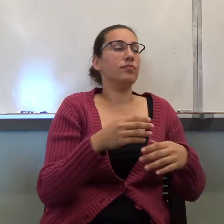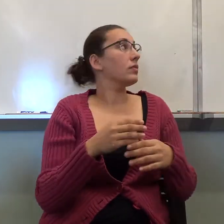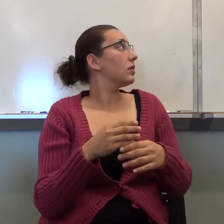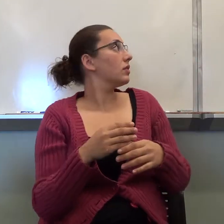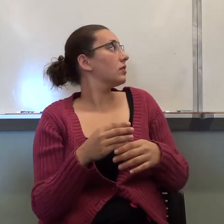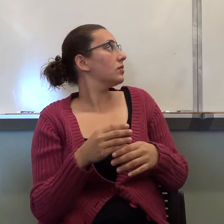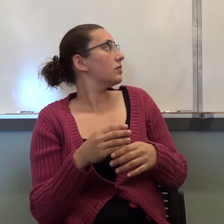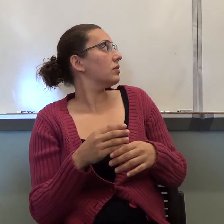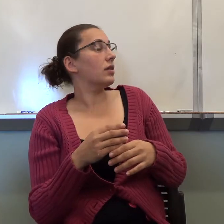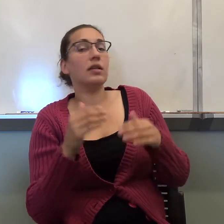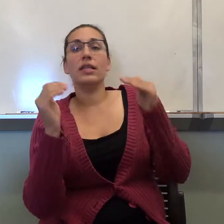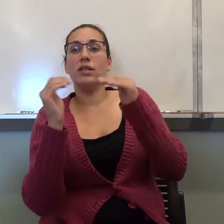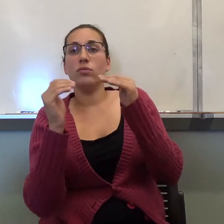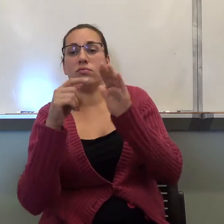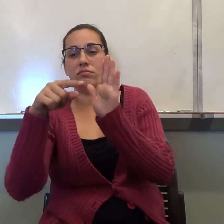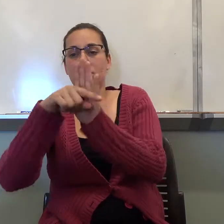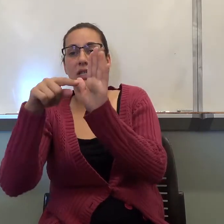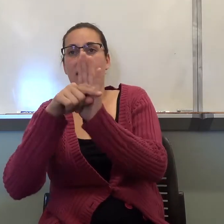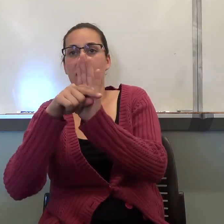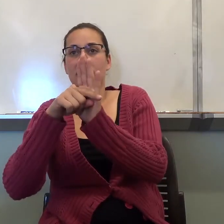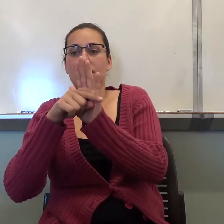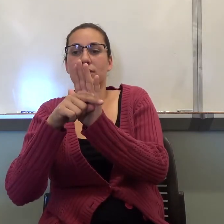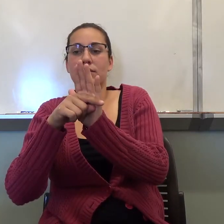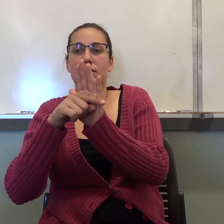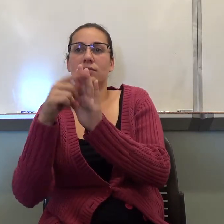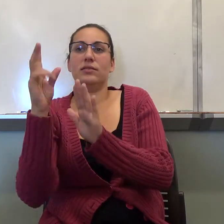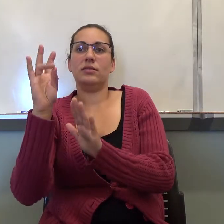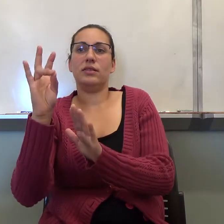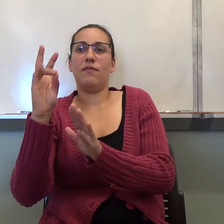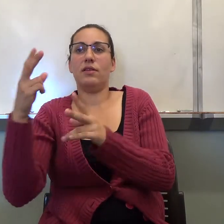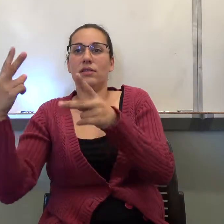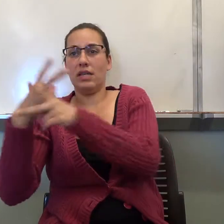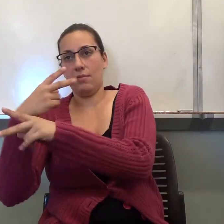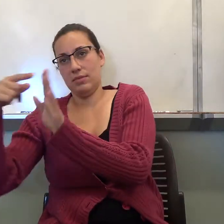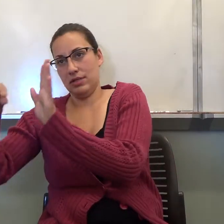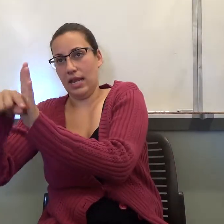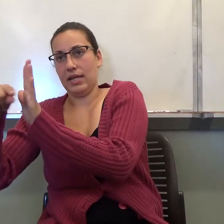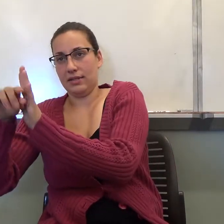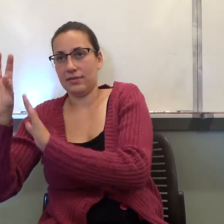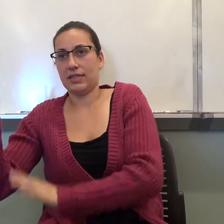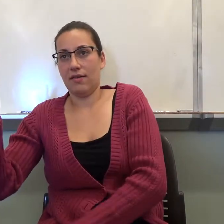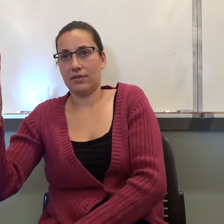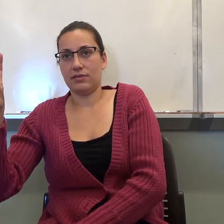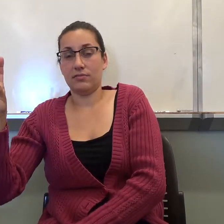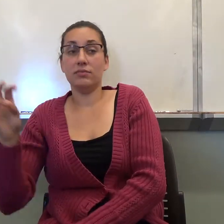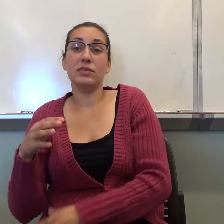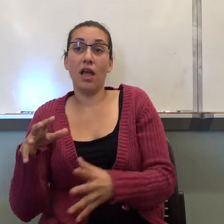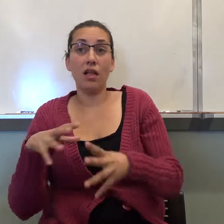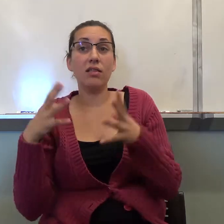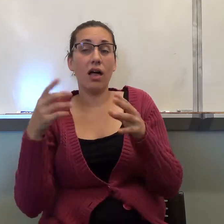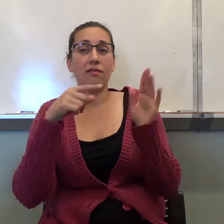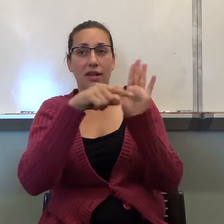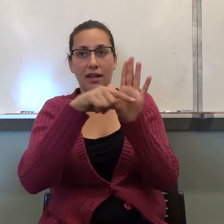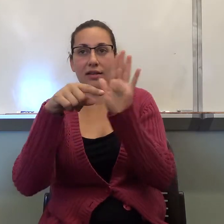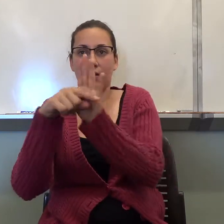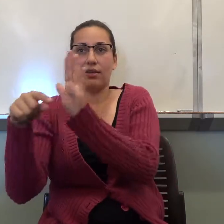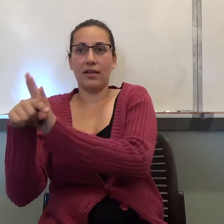of -7 times -7. Okay, that's a lot of minuses. That gives you a